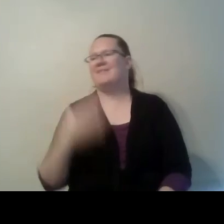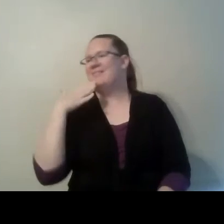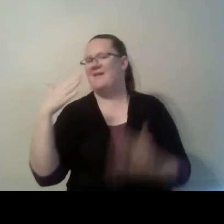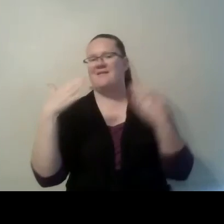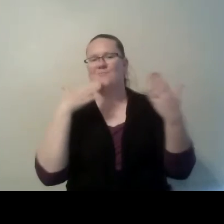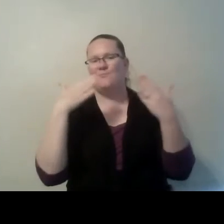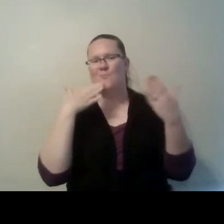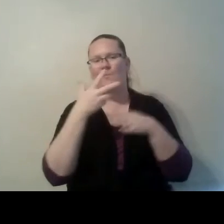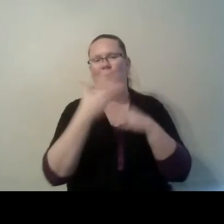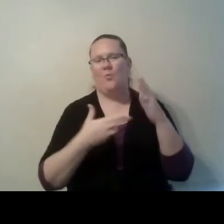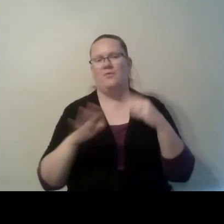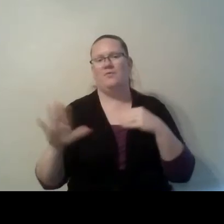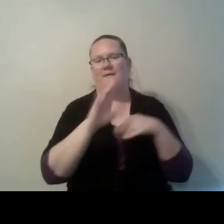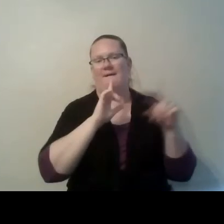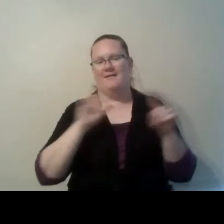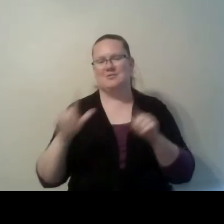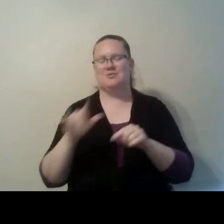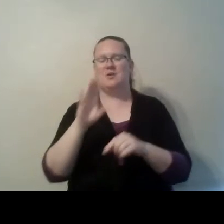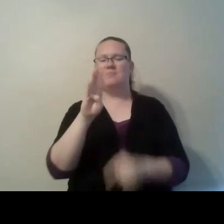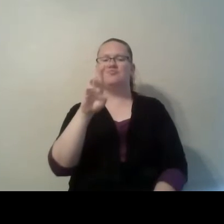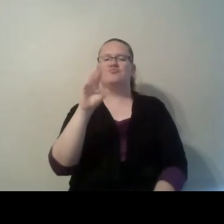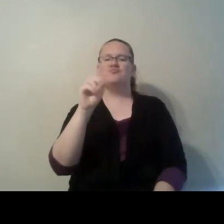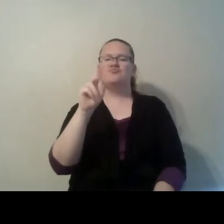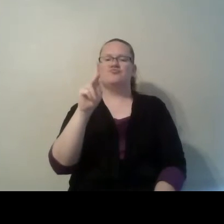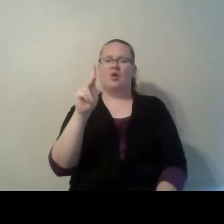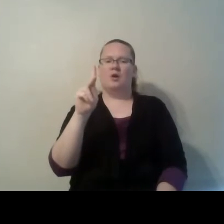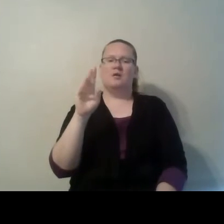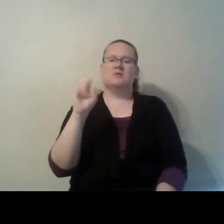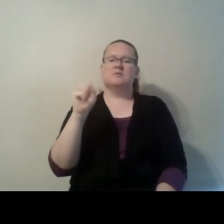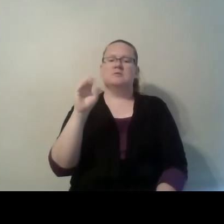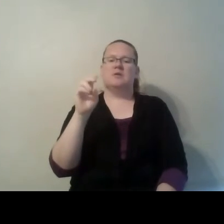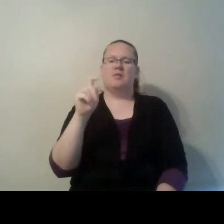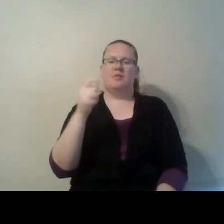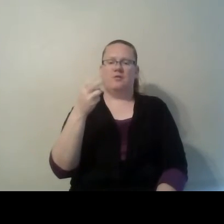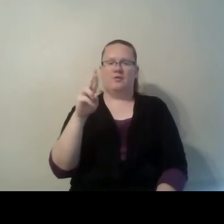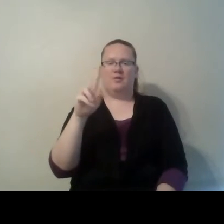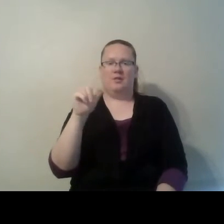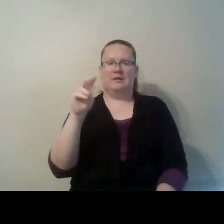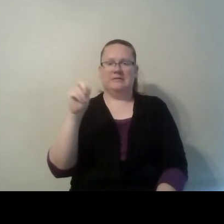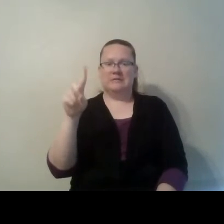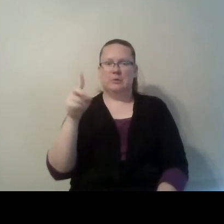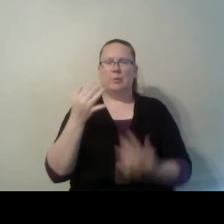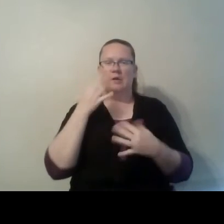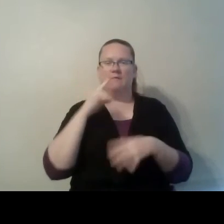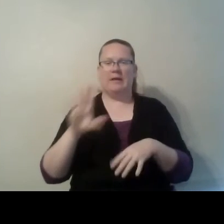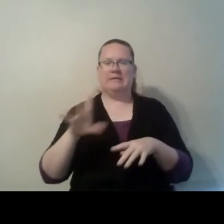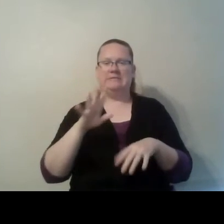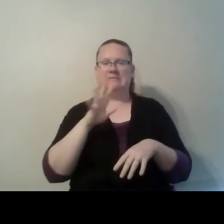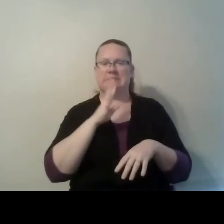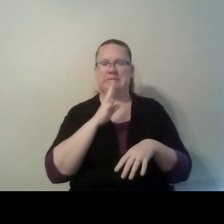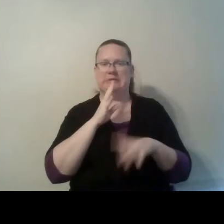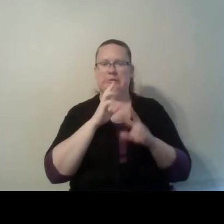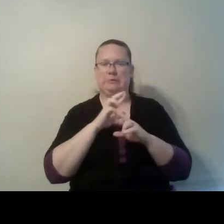that clarification. Brooks Sutherland will be next, and while we're getting him his audio ready to ask